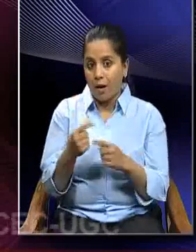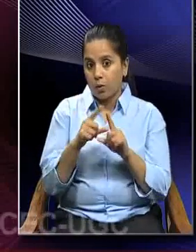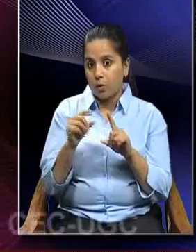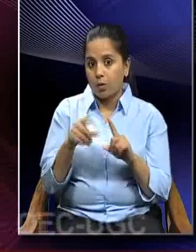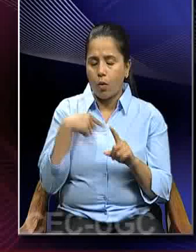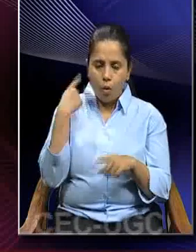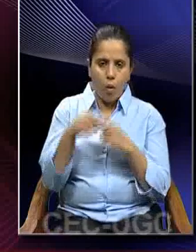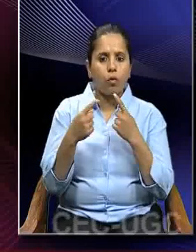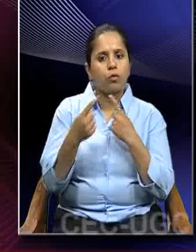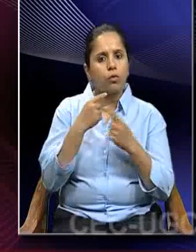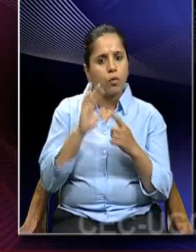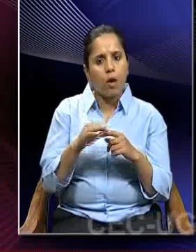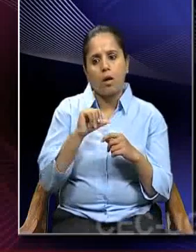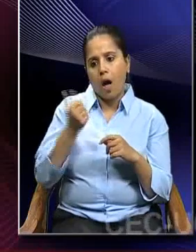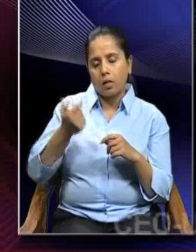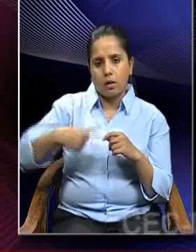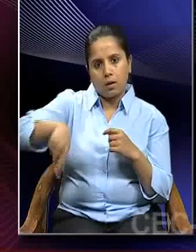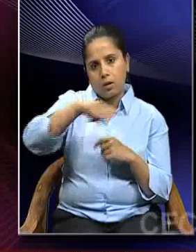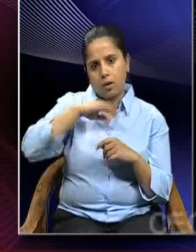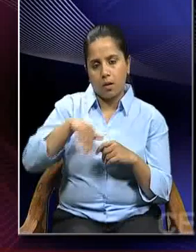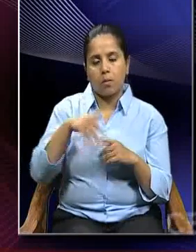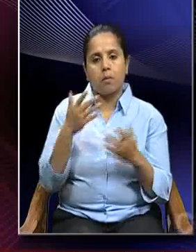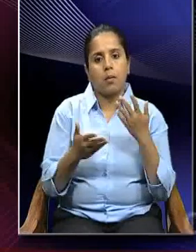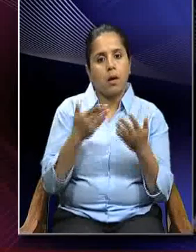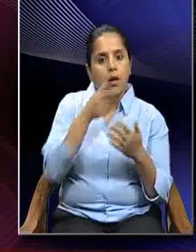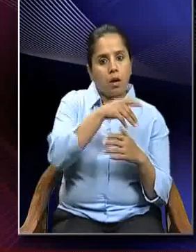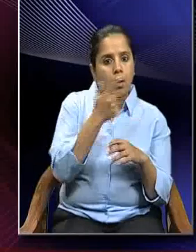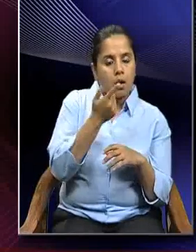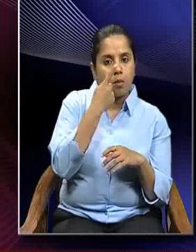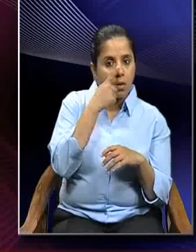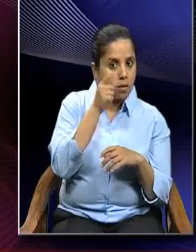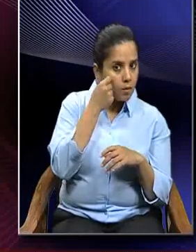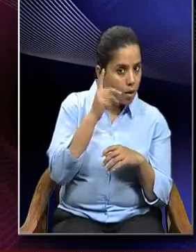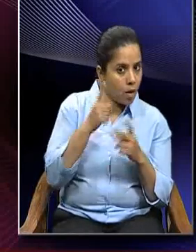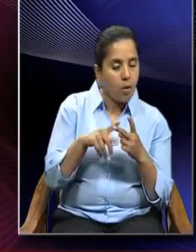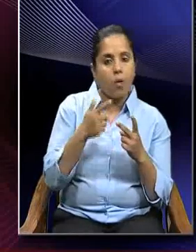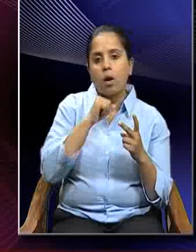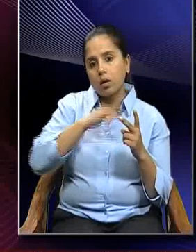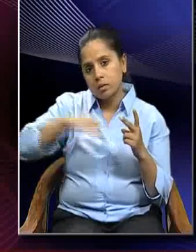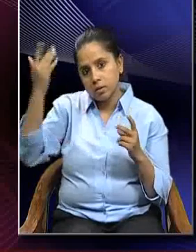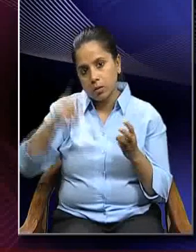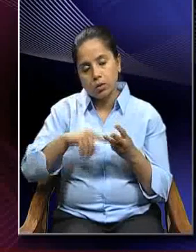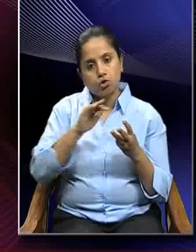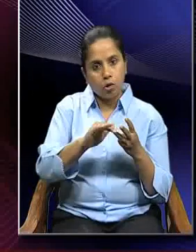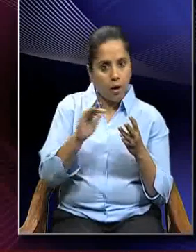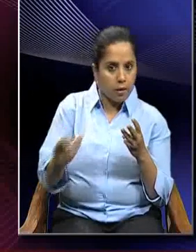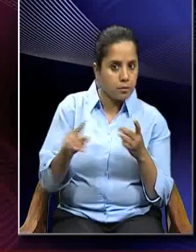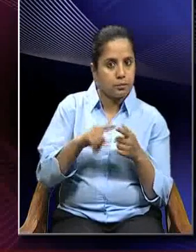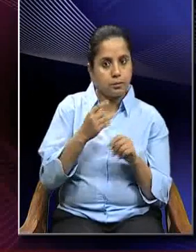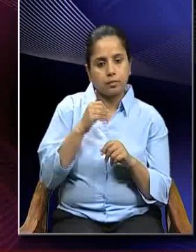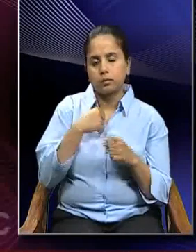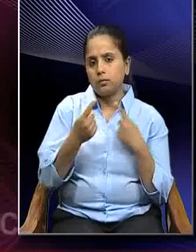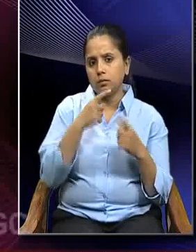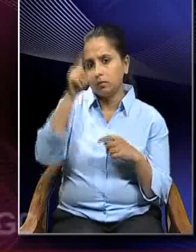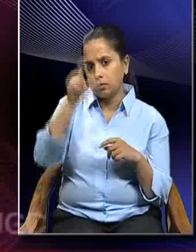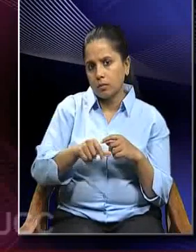always converse with each other in either parent or adult or child ego. So either we talk to a